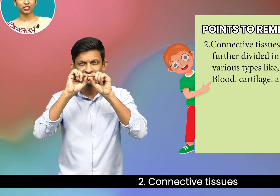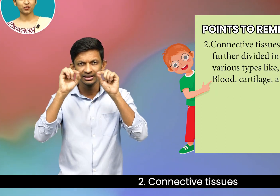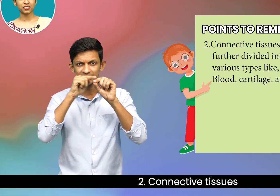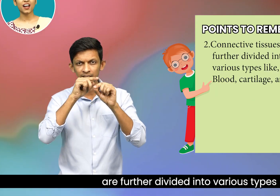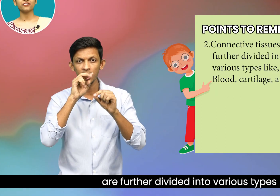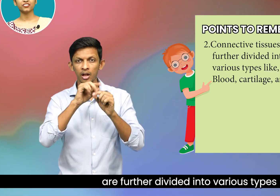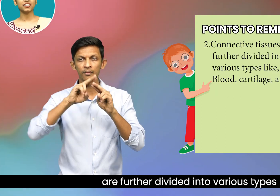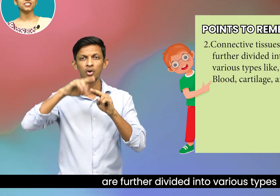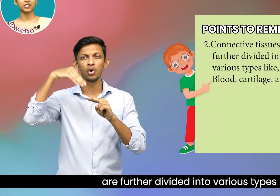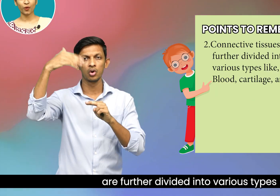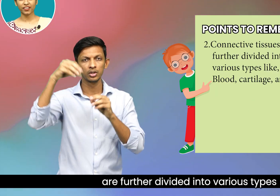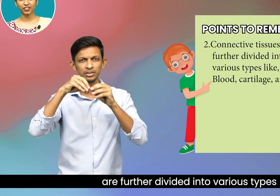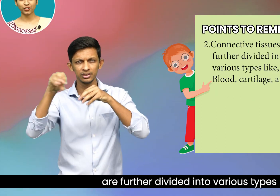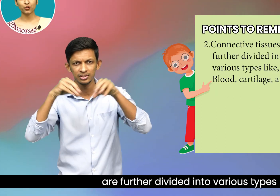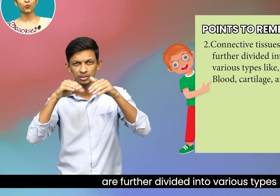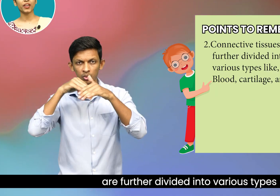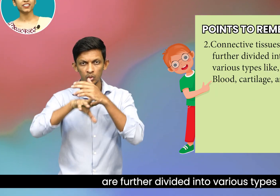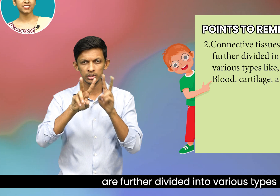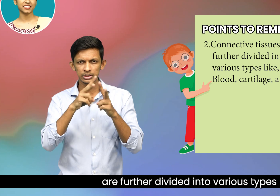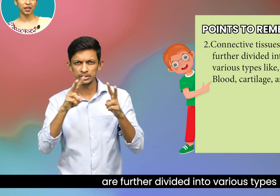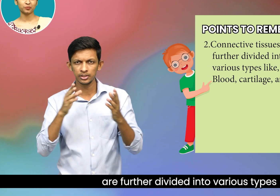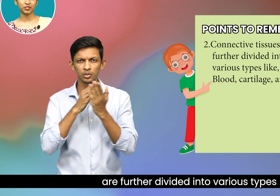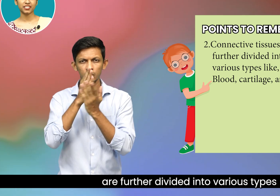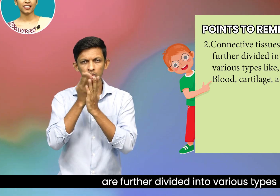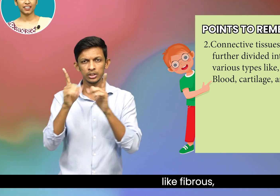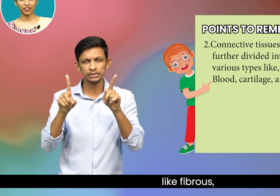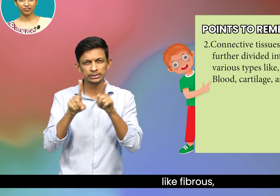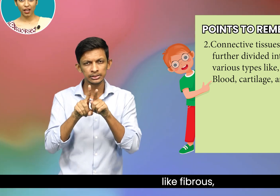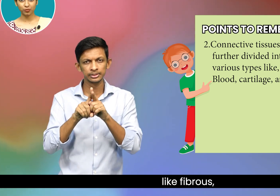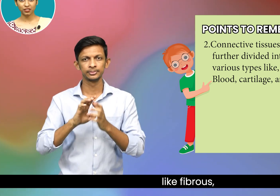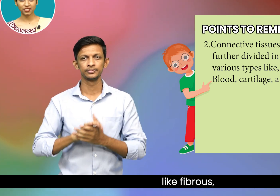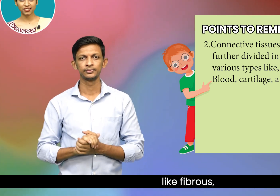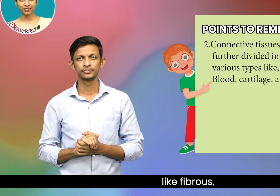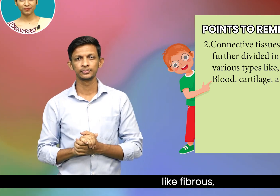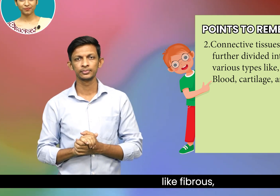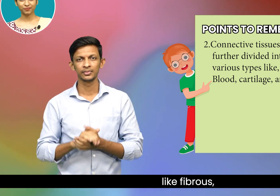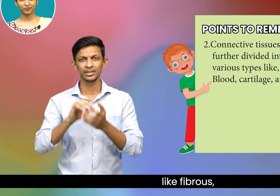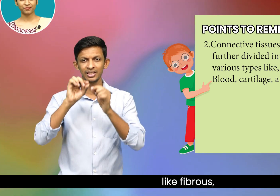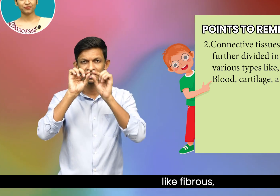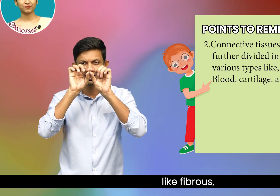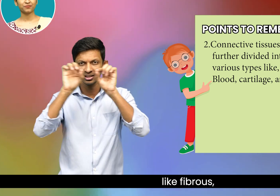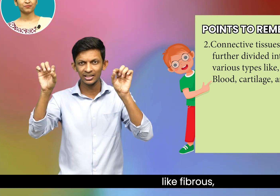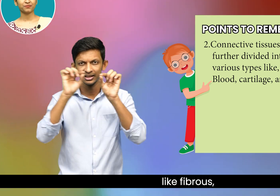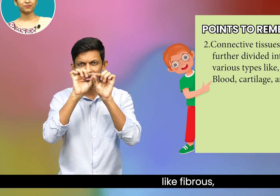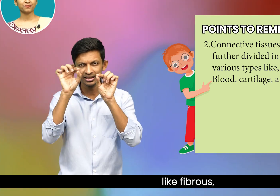Connective tissues are further divided into various types like fibers,